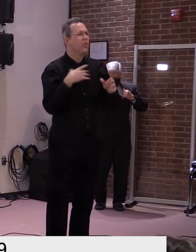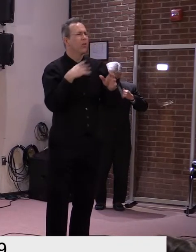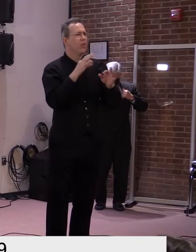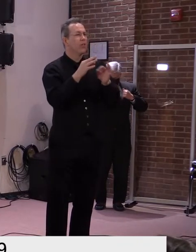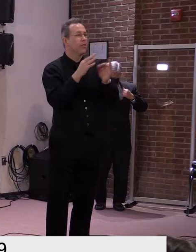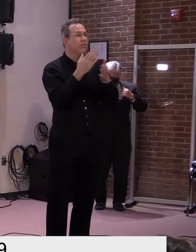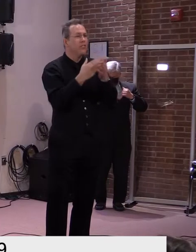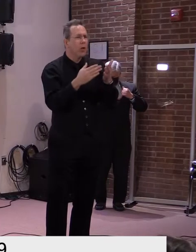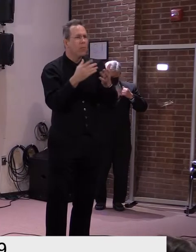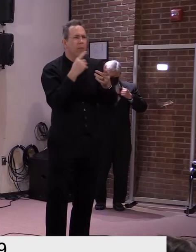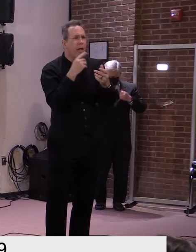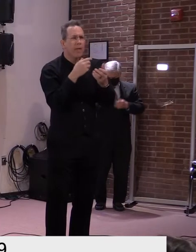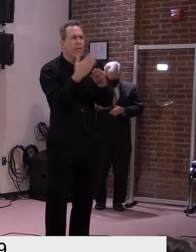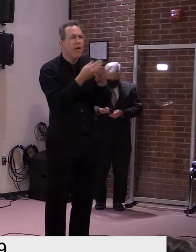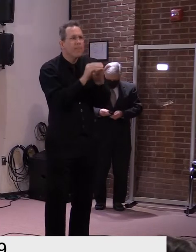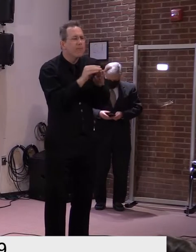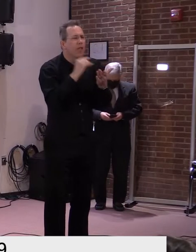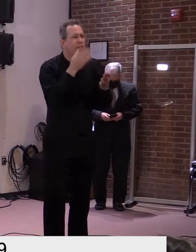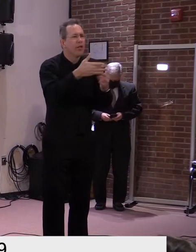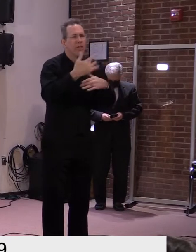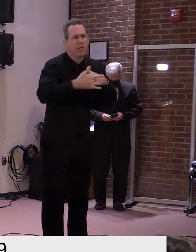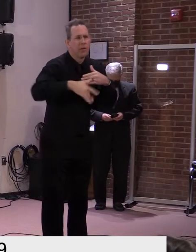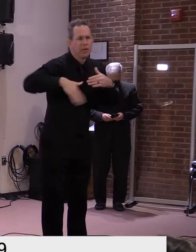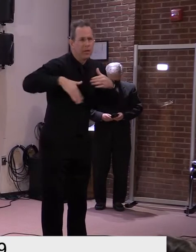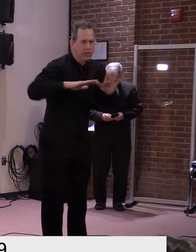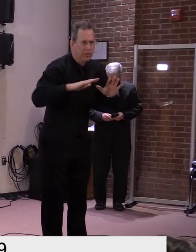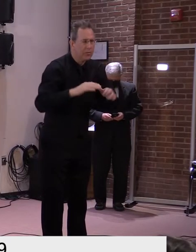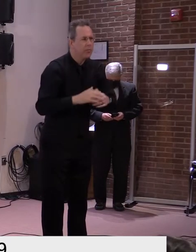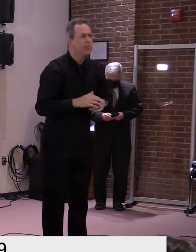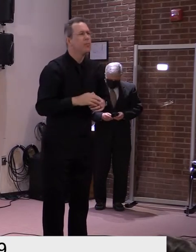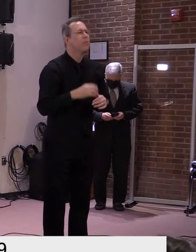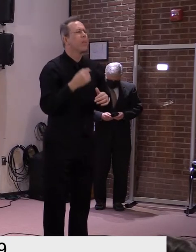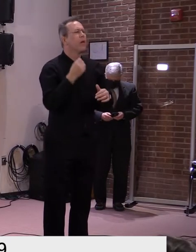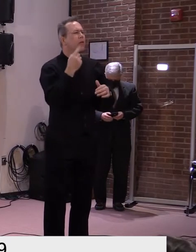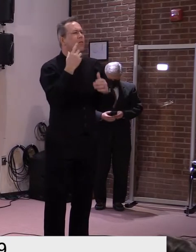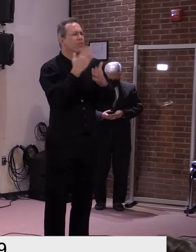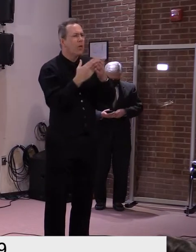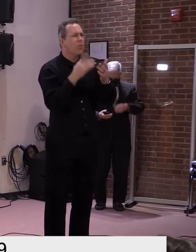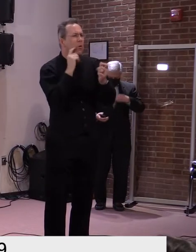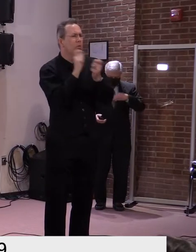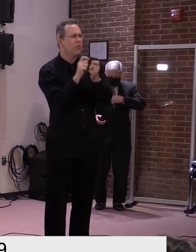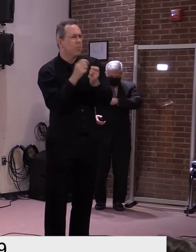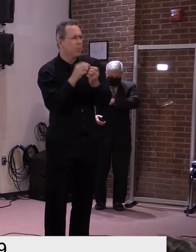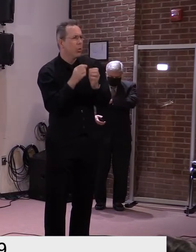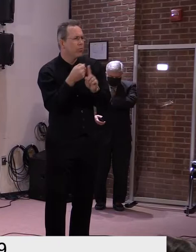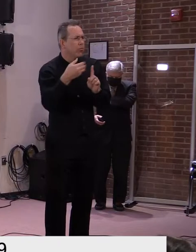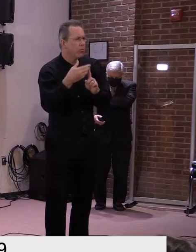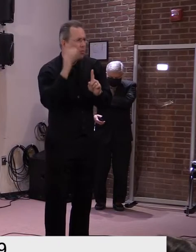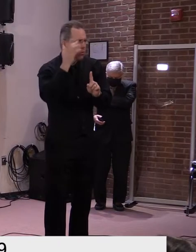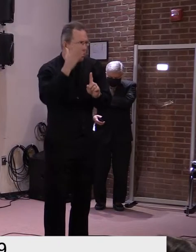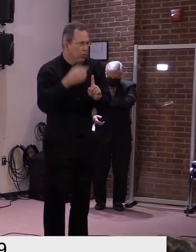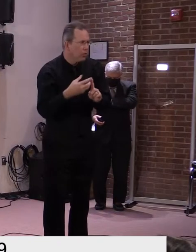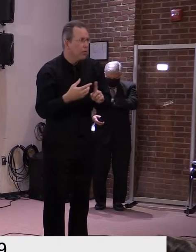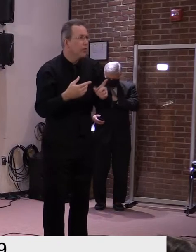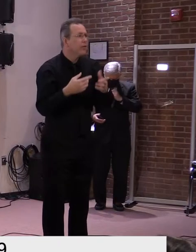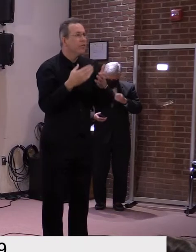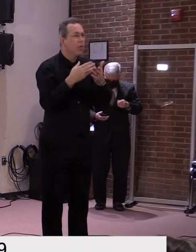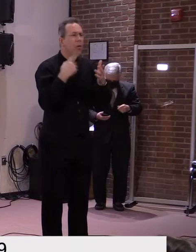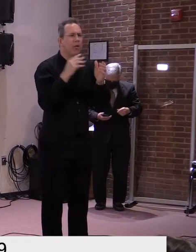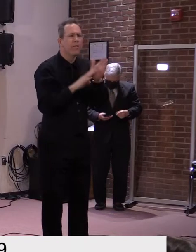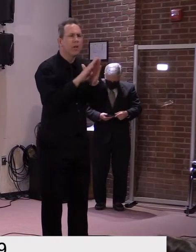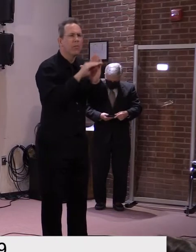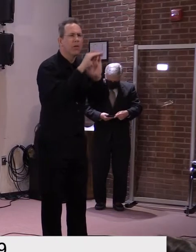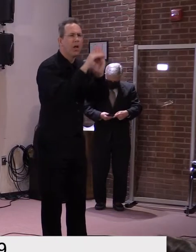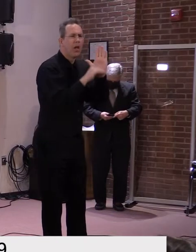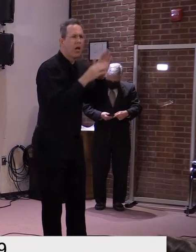to implementation of some initiatives in the bill. We await additional plan details and federal guidance and rules that apply to a